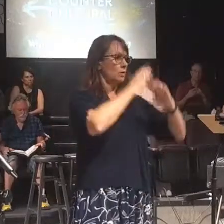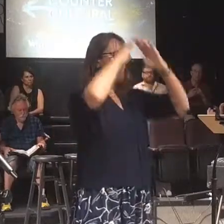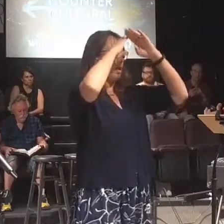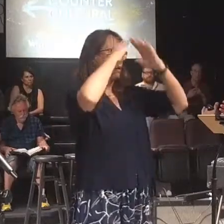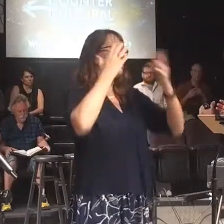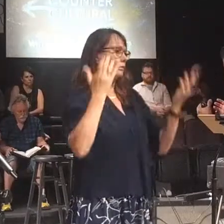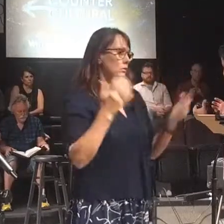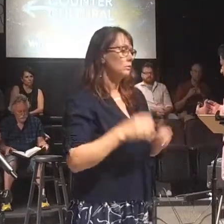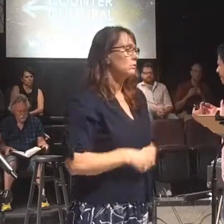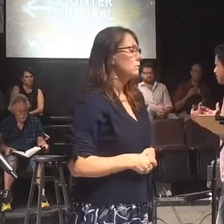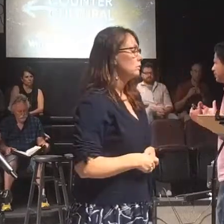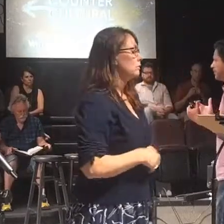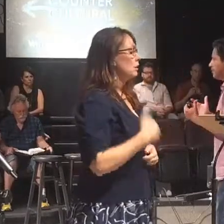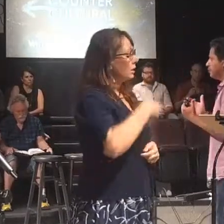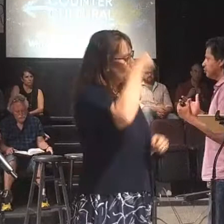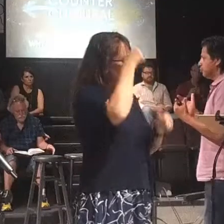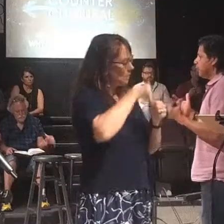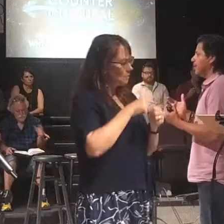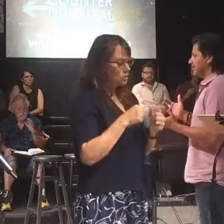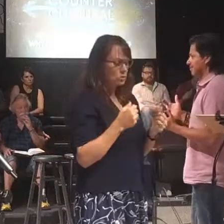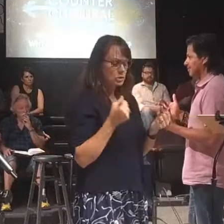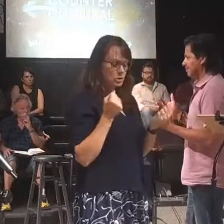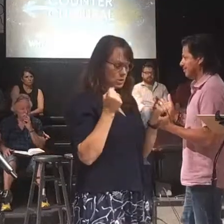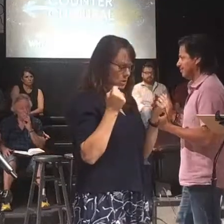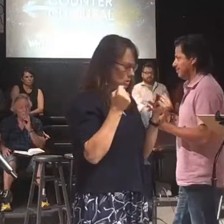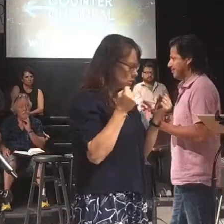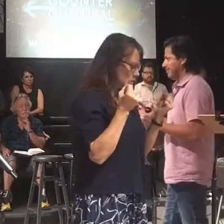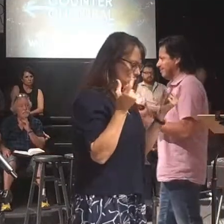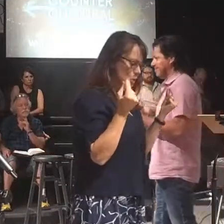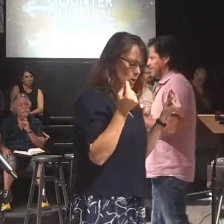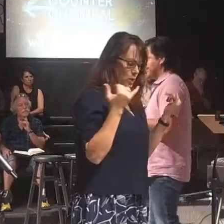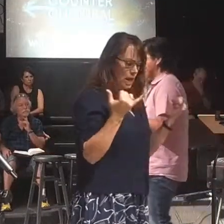And I remember having this itch to run.